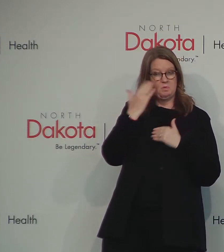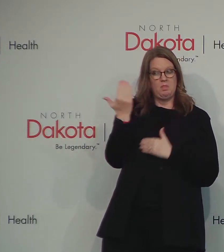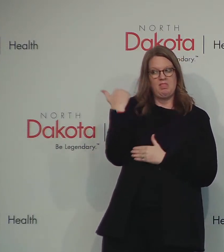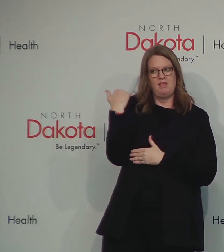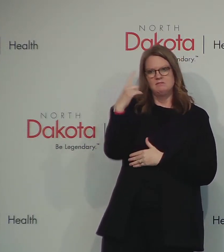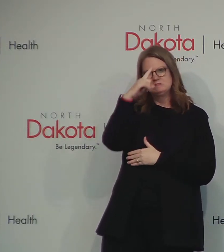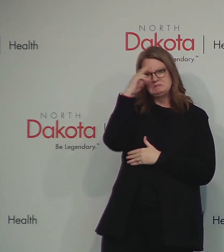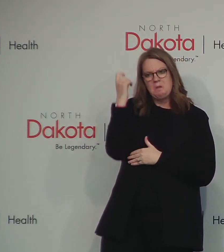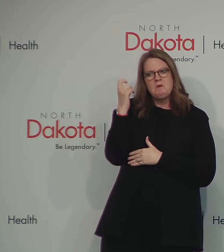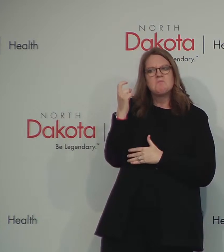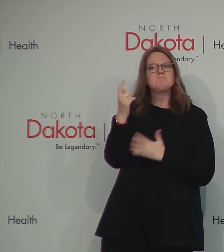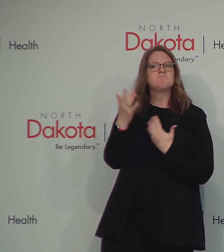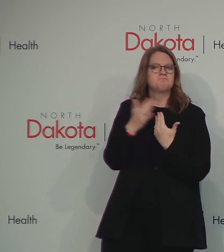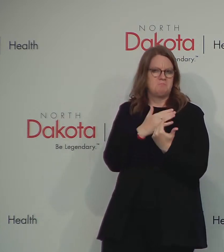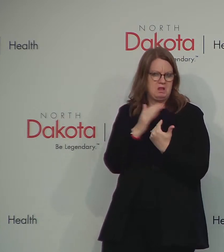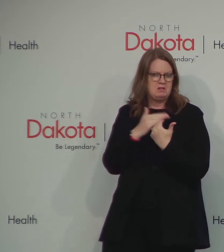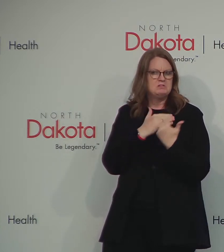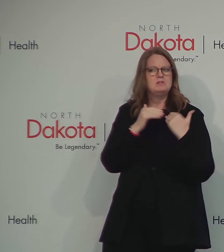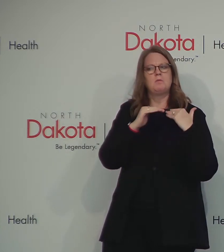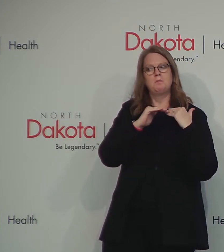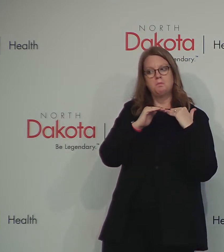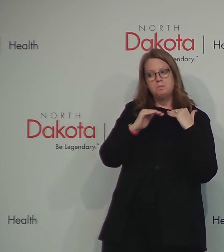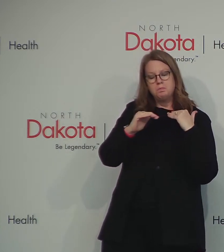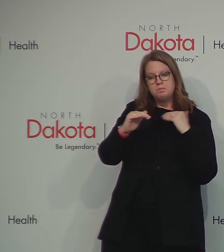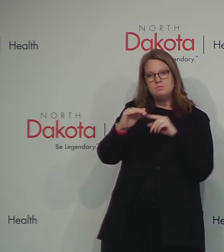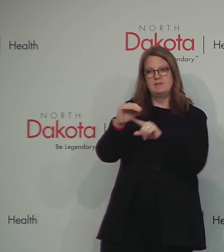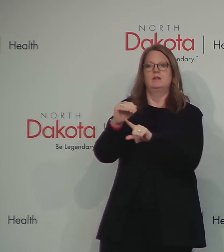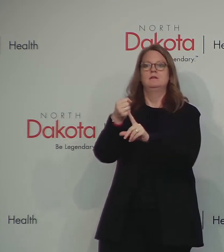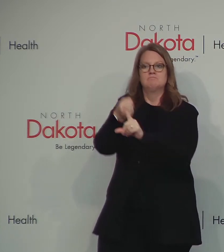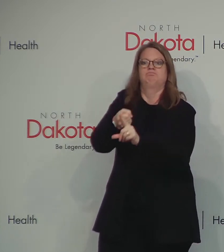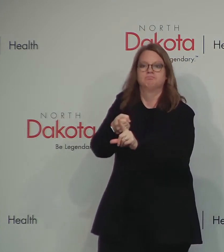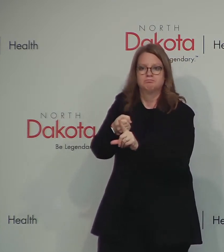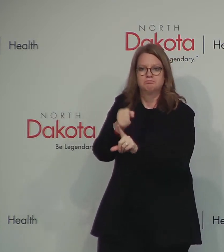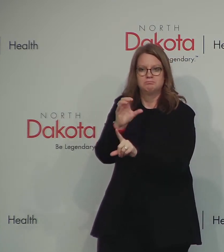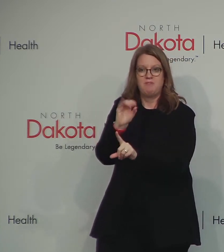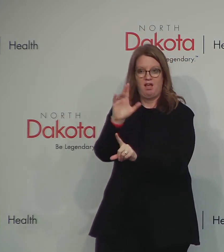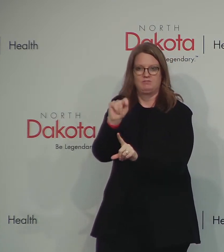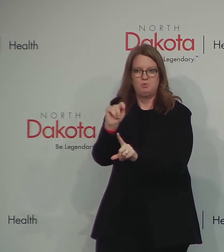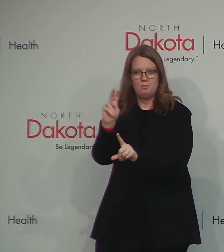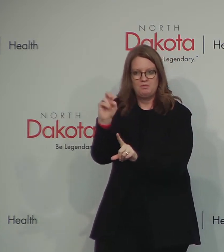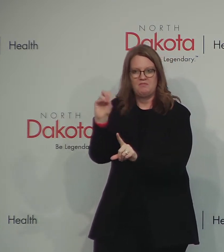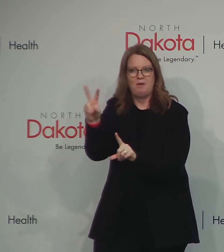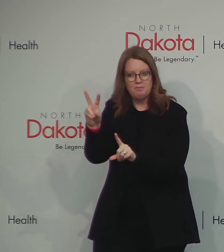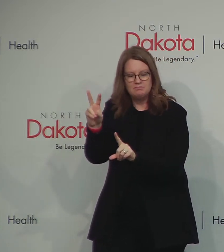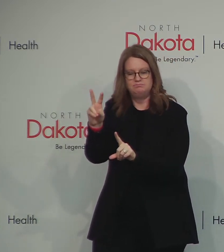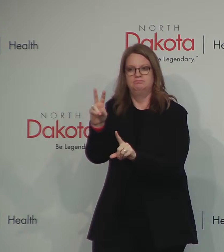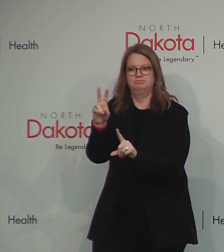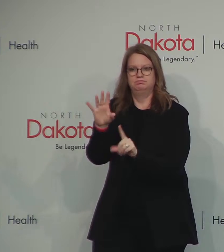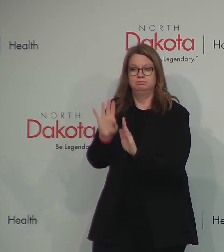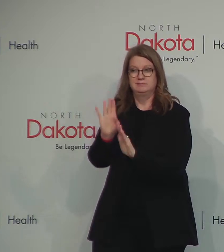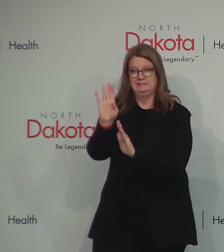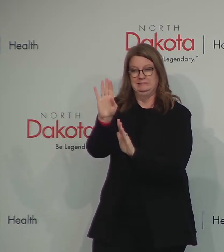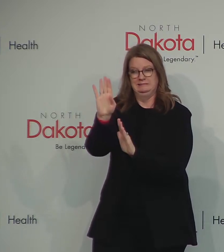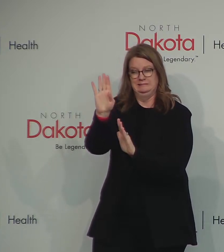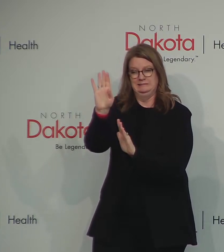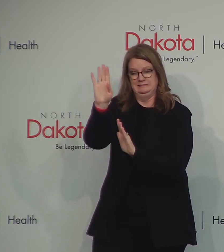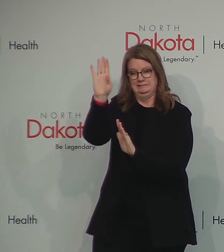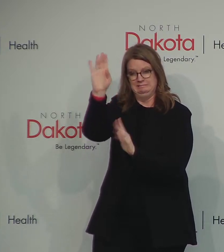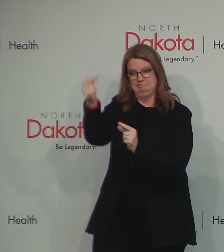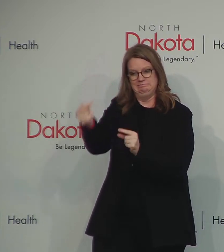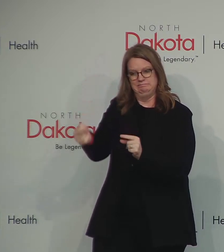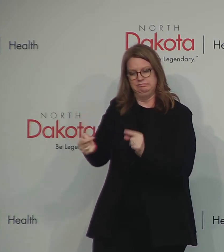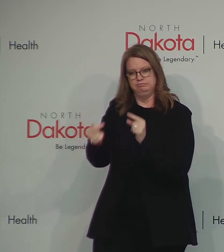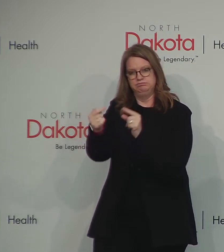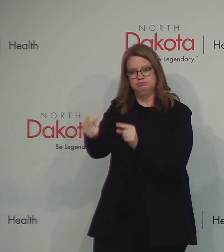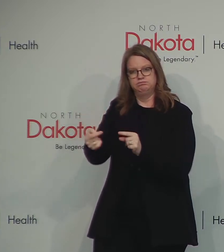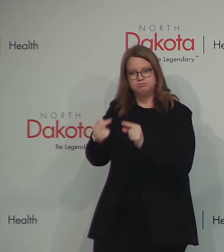fairly easily. As we know, we got into October, November, December last year. We faced some very steep uphill climbs,